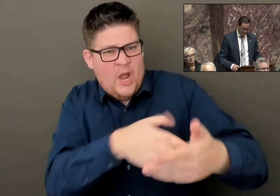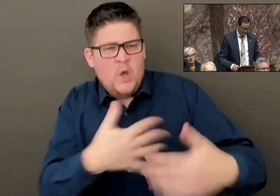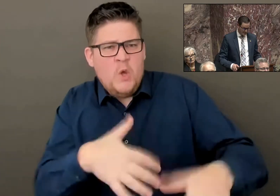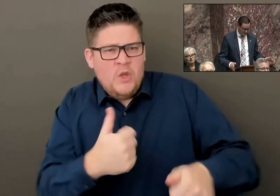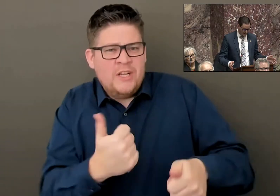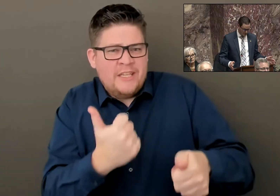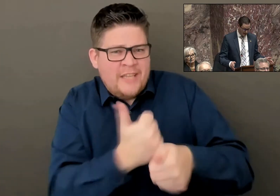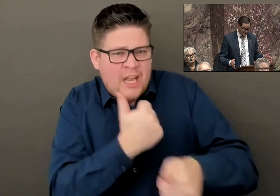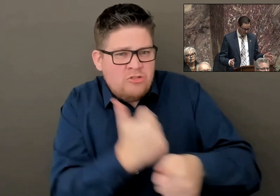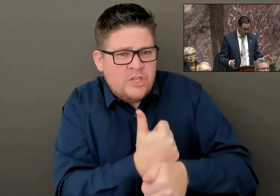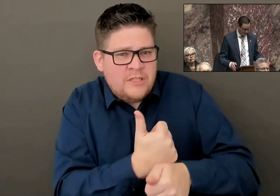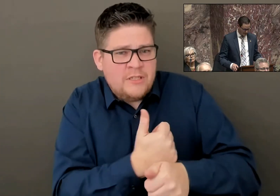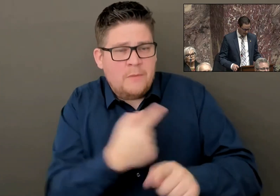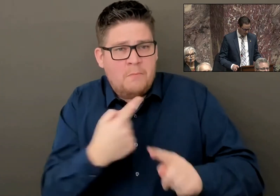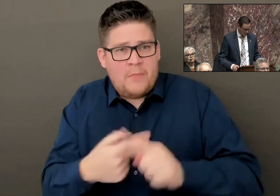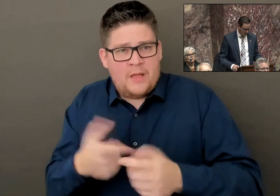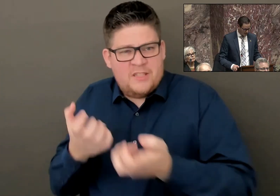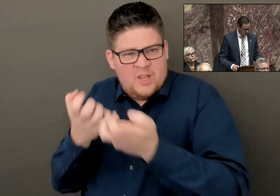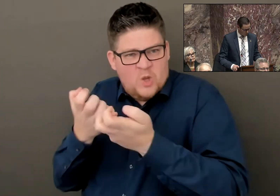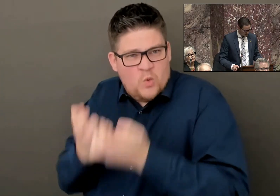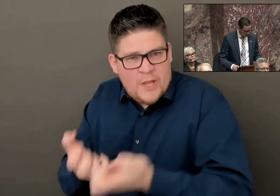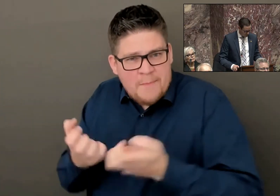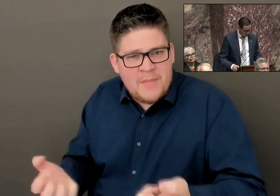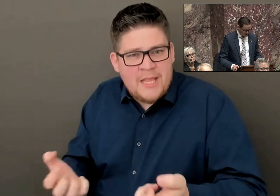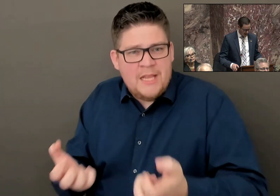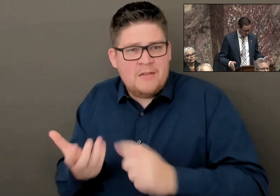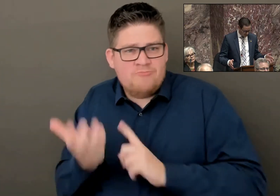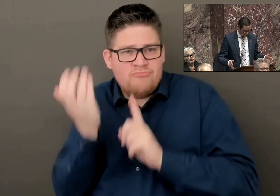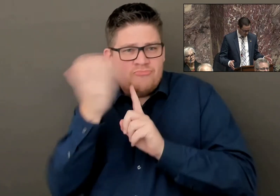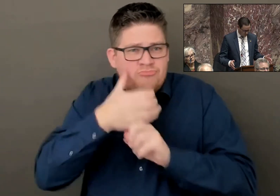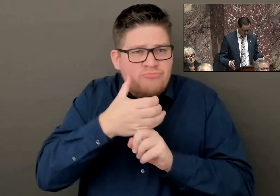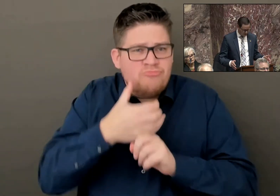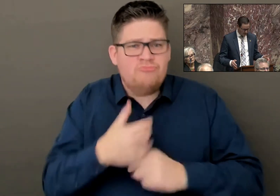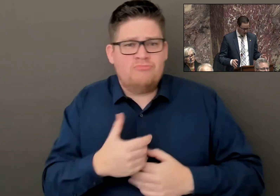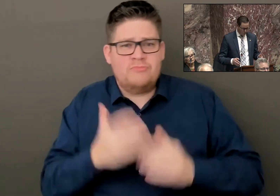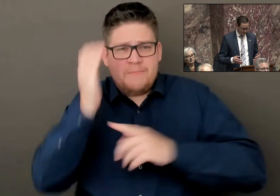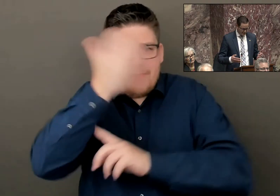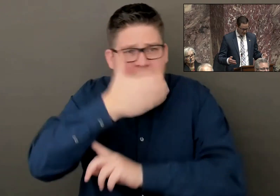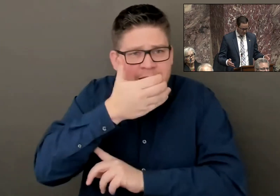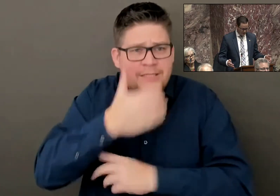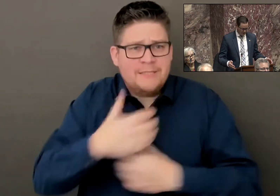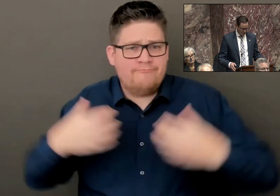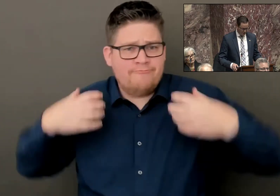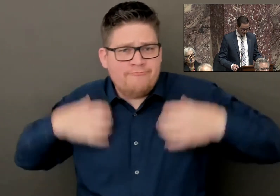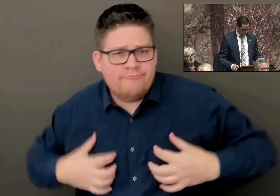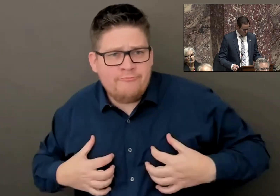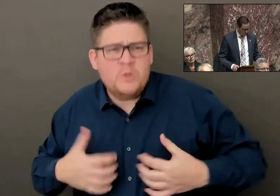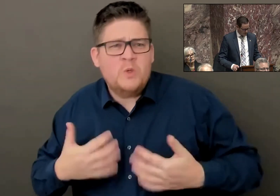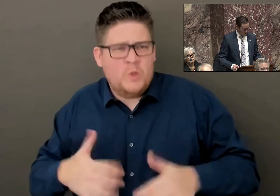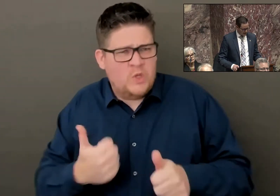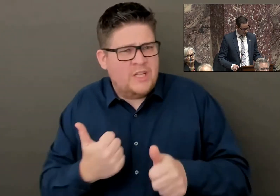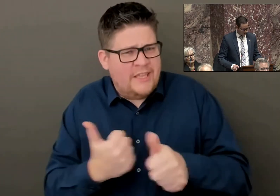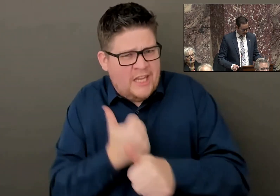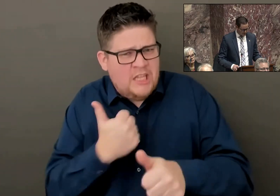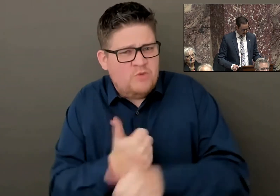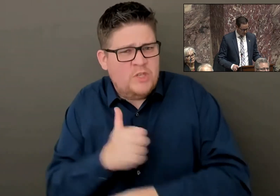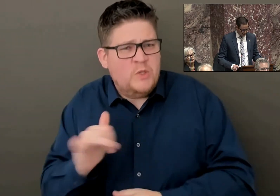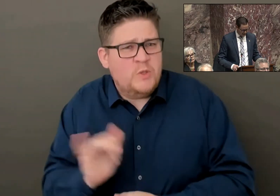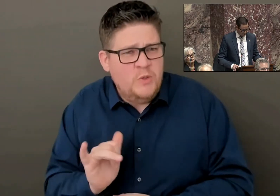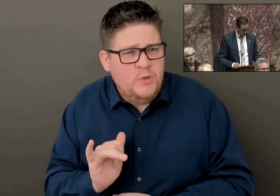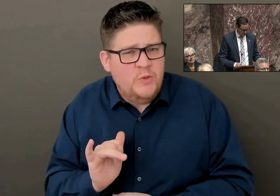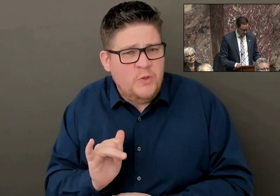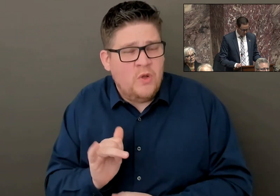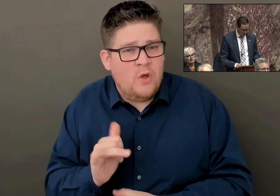used is a danger in itself. The procedures for handling this equipment once it's in the fire hall is all about minimizing the risks